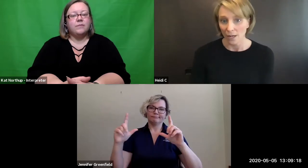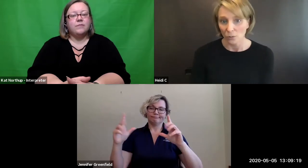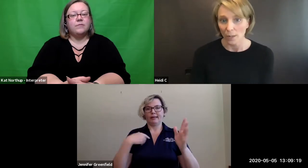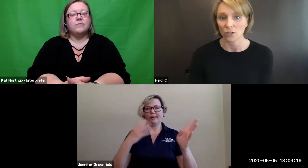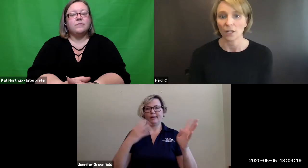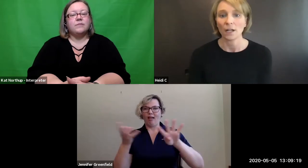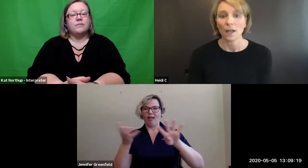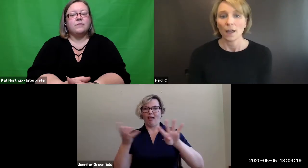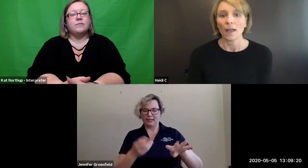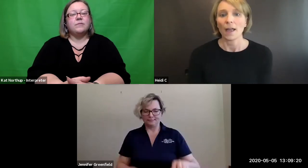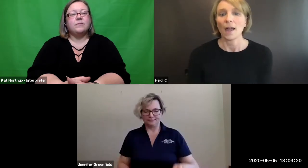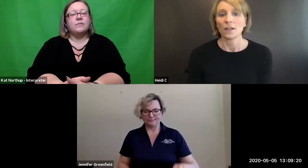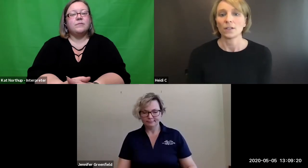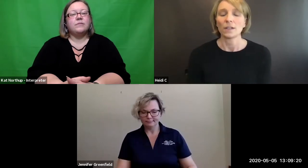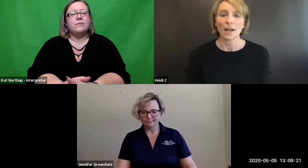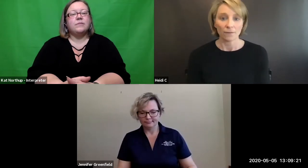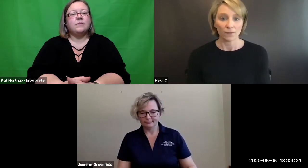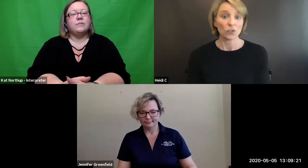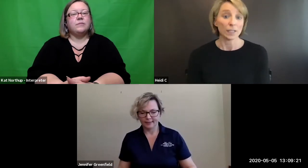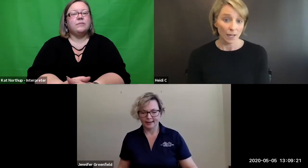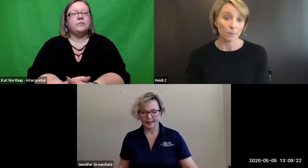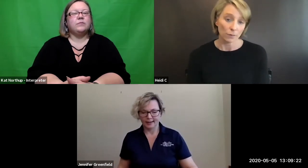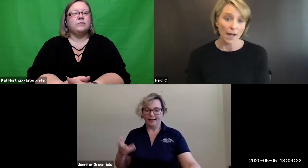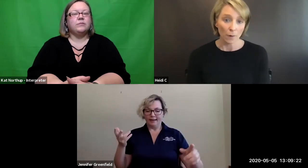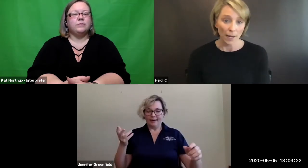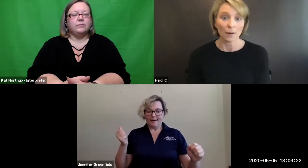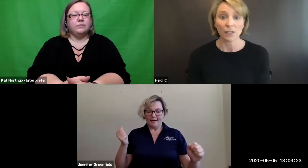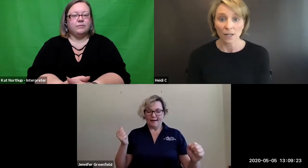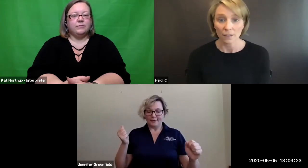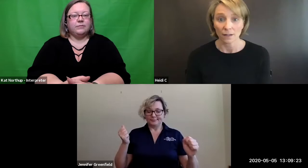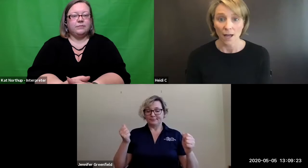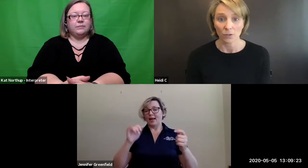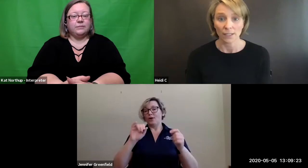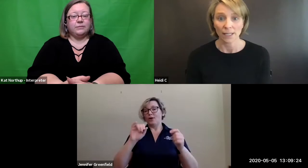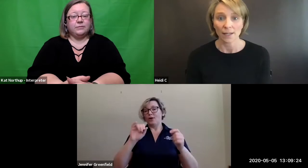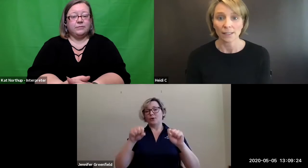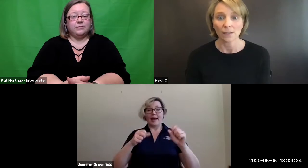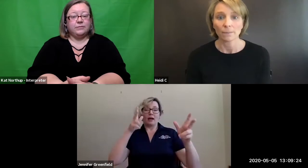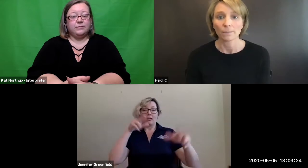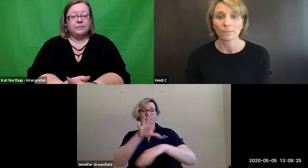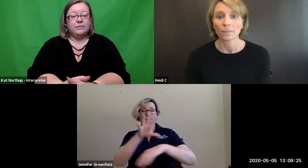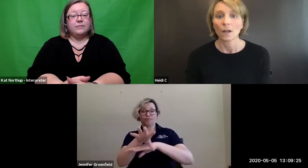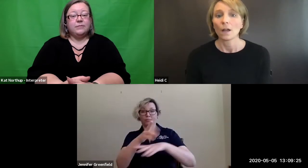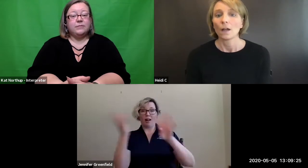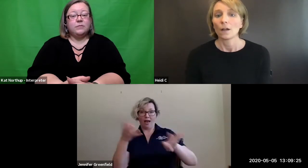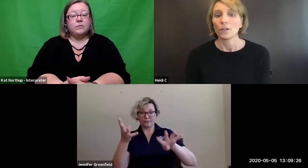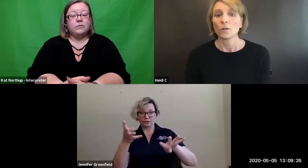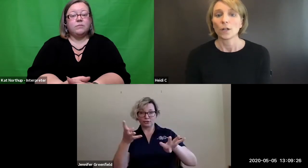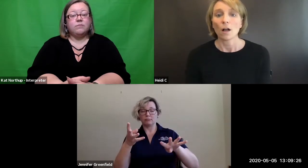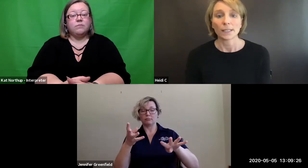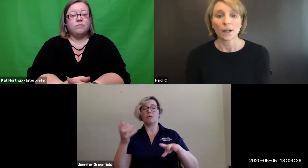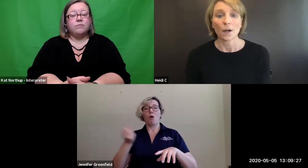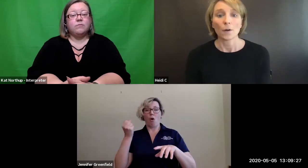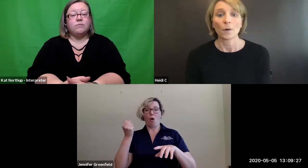in graduation, and then have students come through that way. That was another option discussed. You